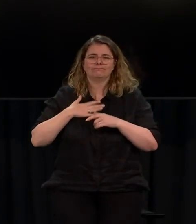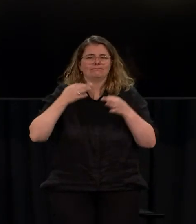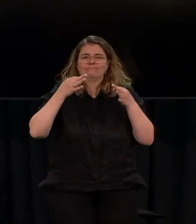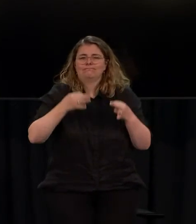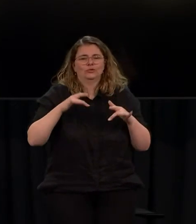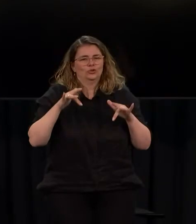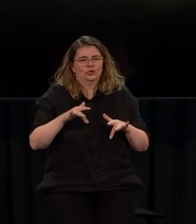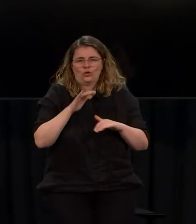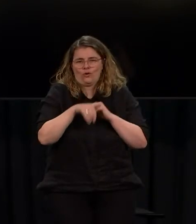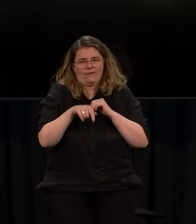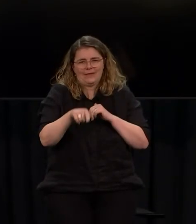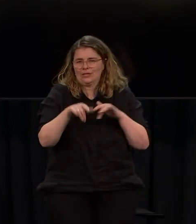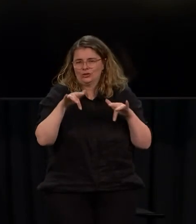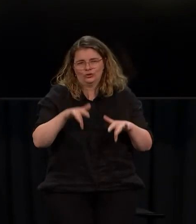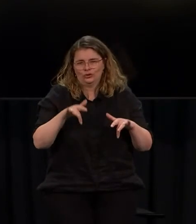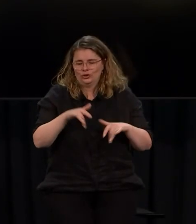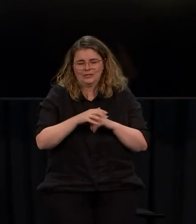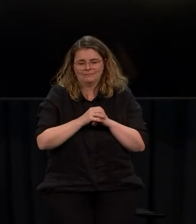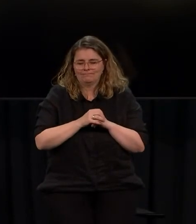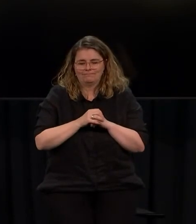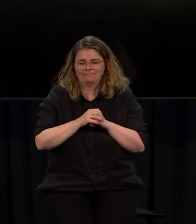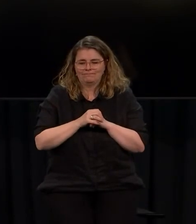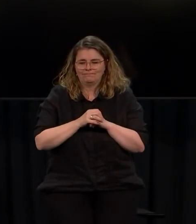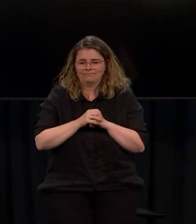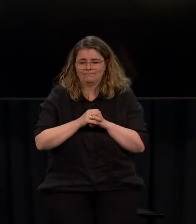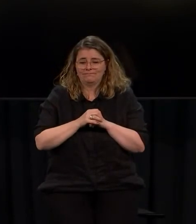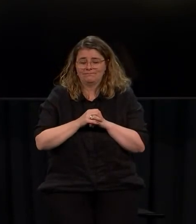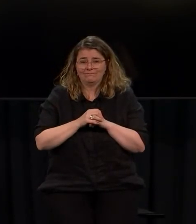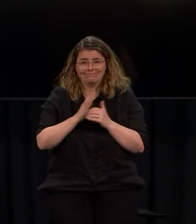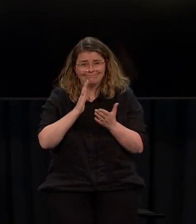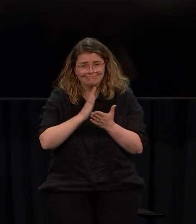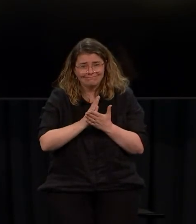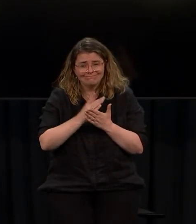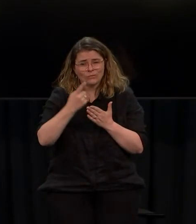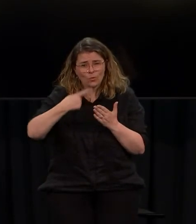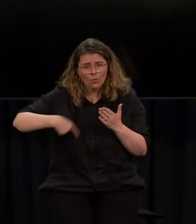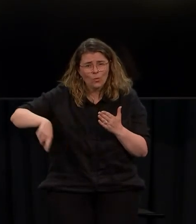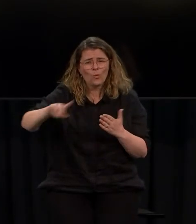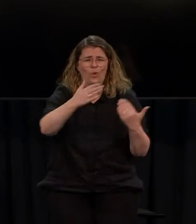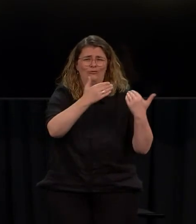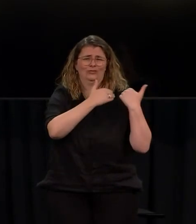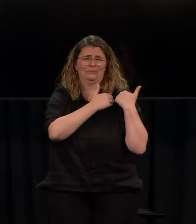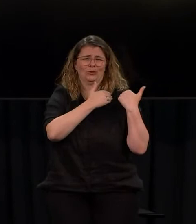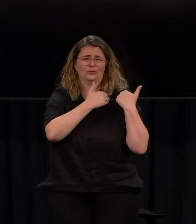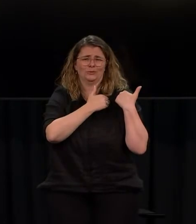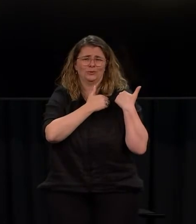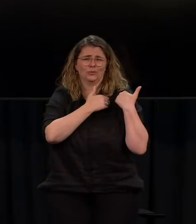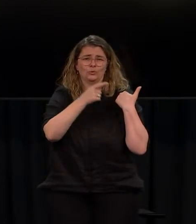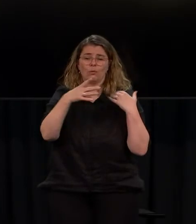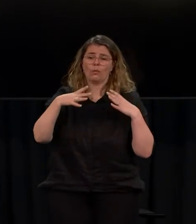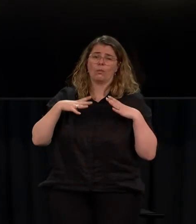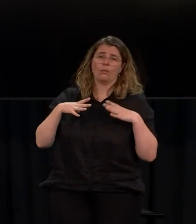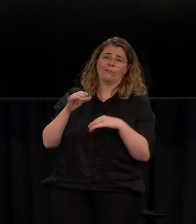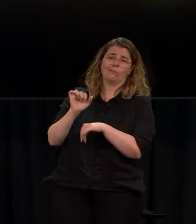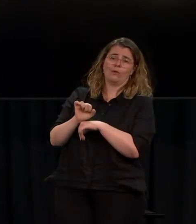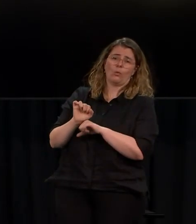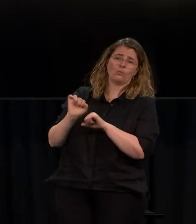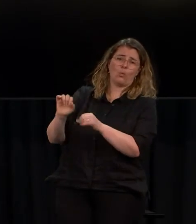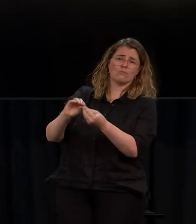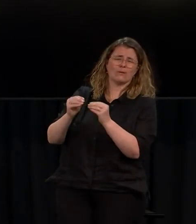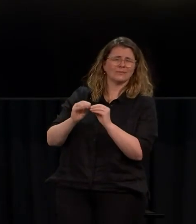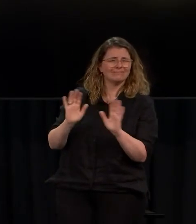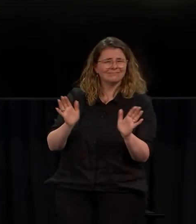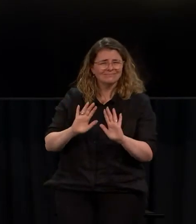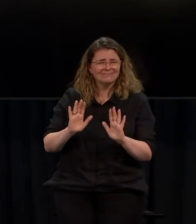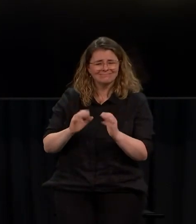but I think, again, as I've said, it's incumbent on all of us to not just leave that vaccination job up to individual DHBs,